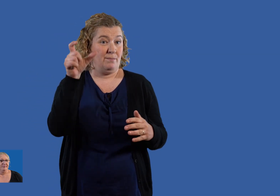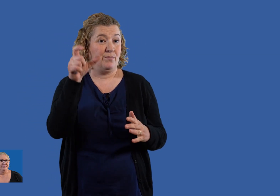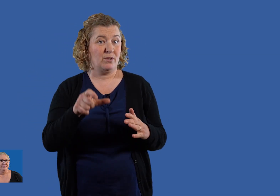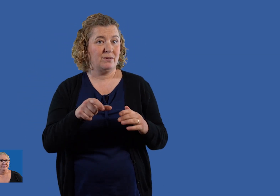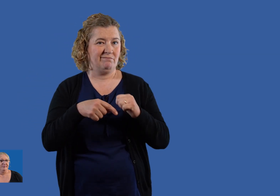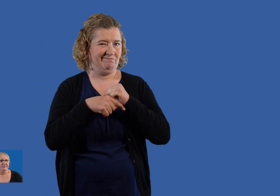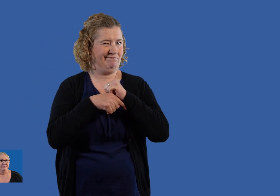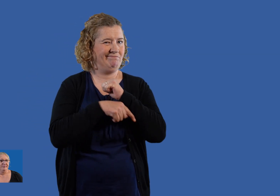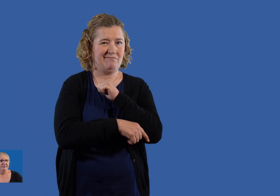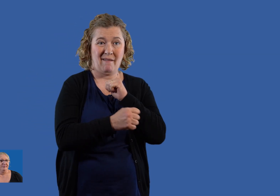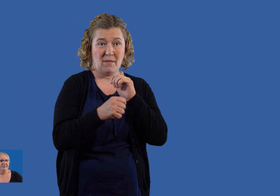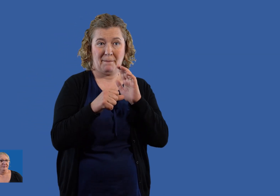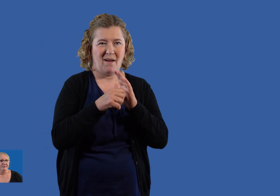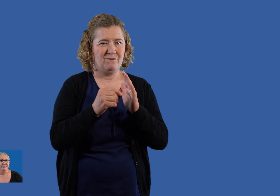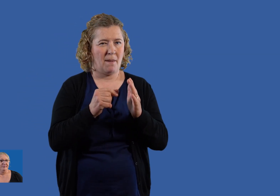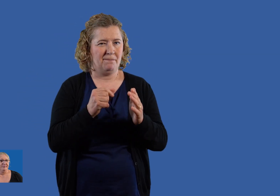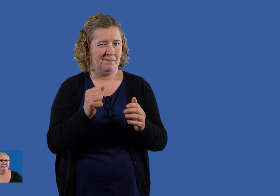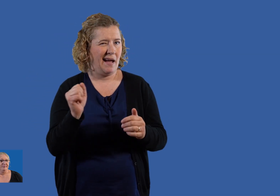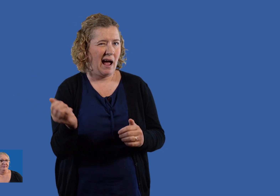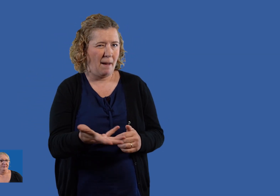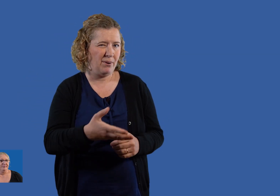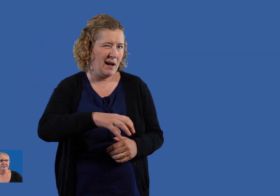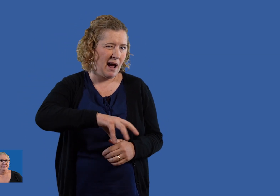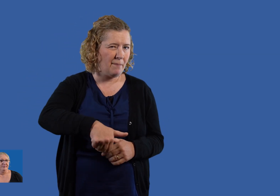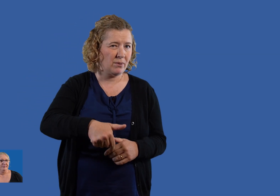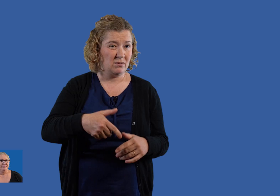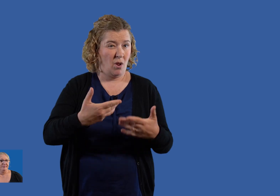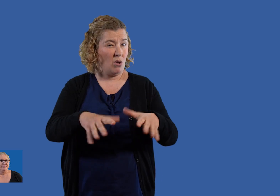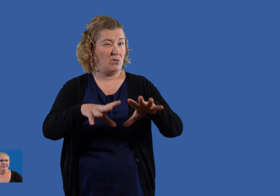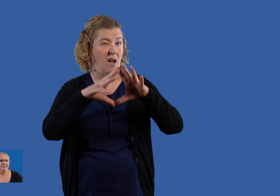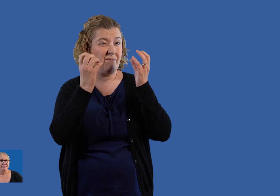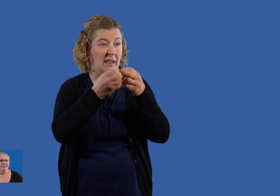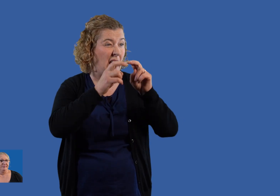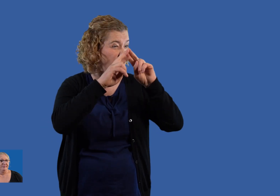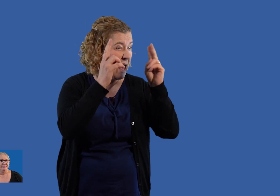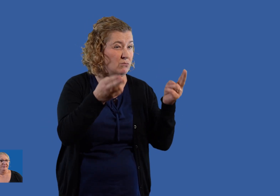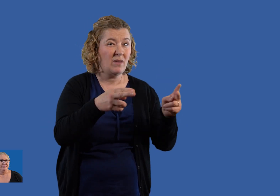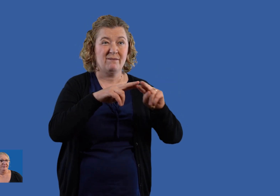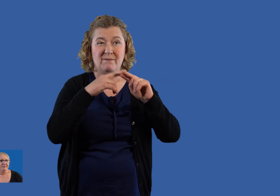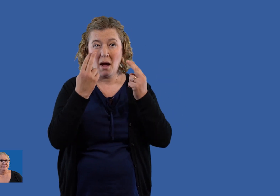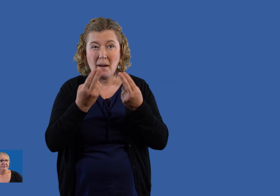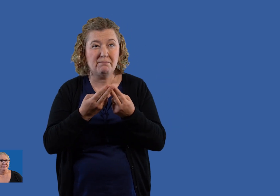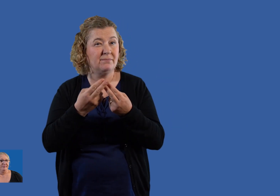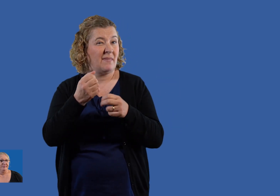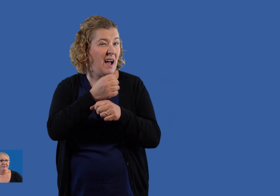Or a person may be in debt, maybe from gambling and has lost everything that's important in their life,